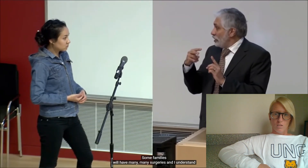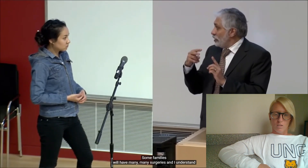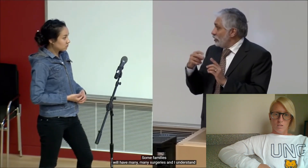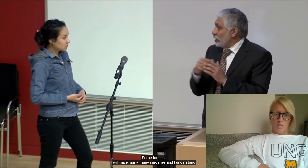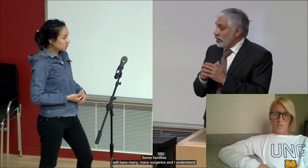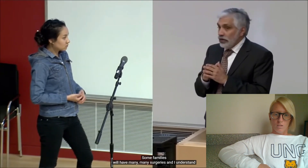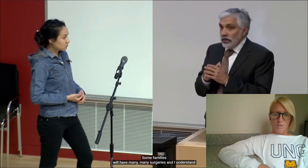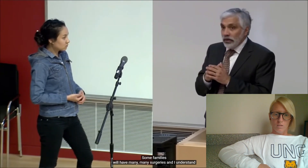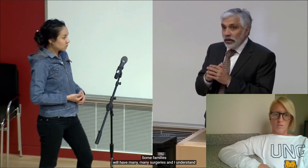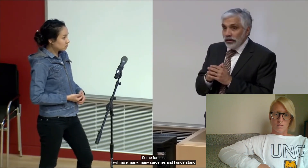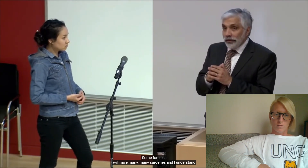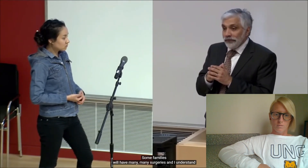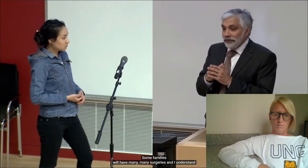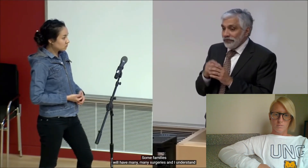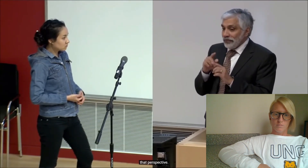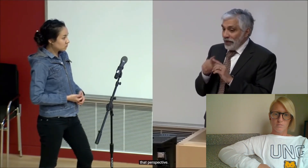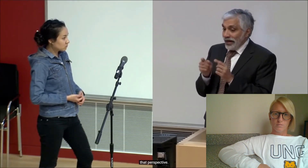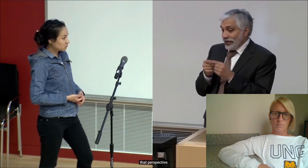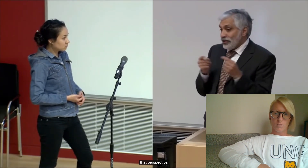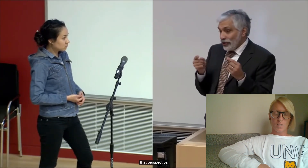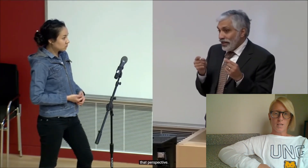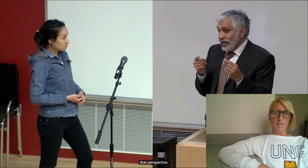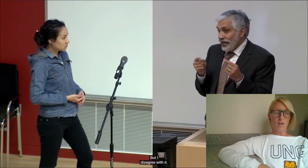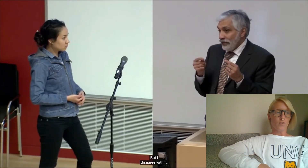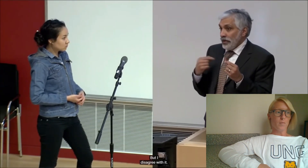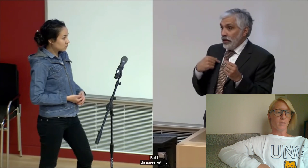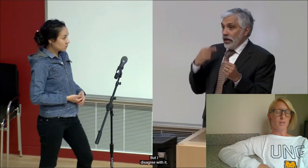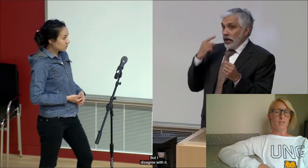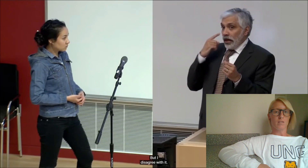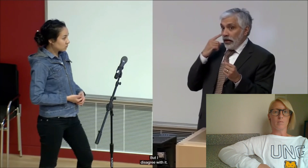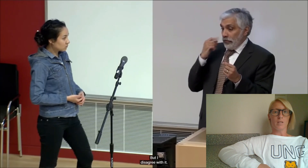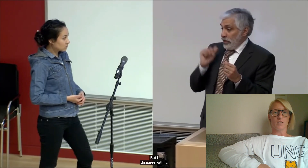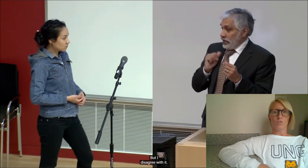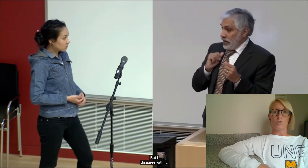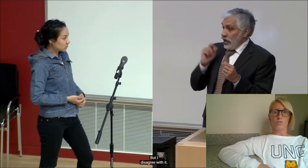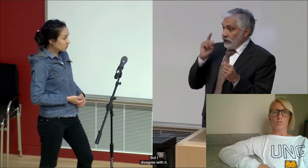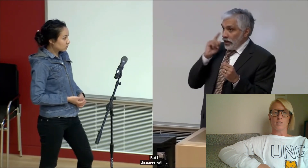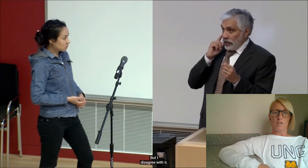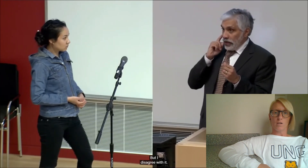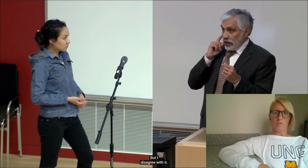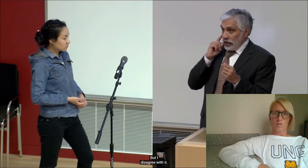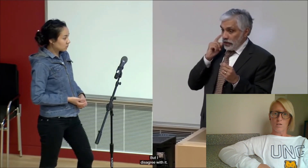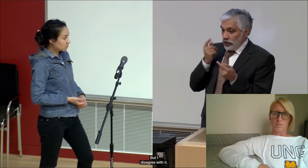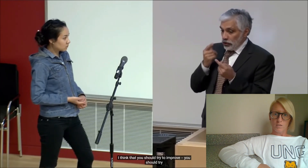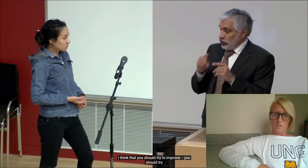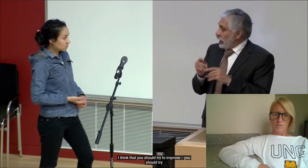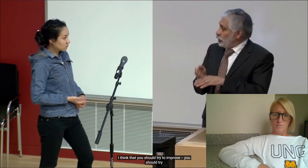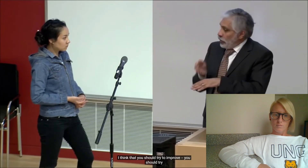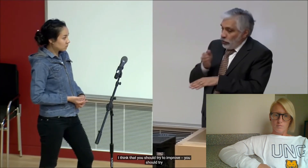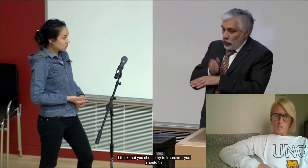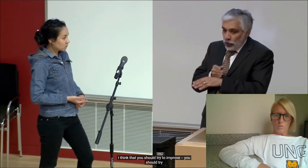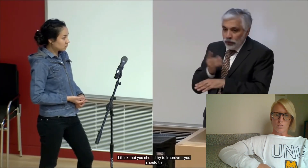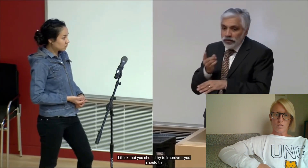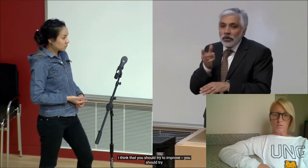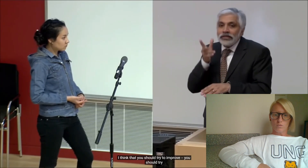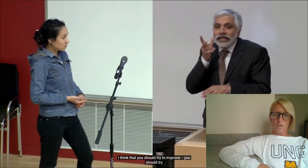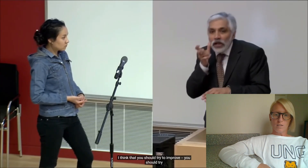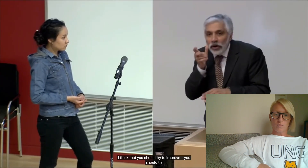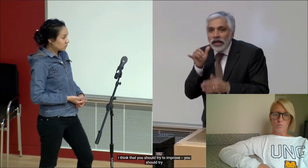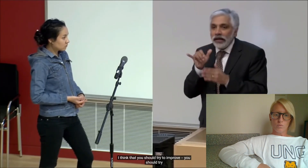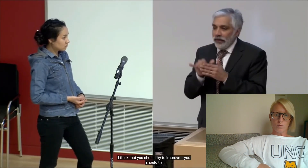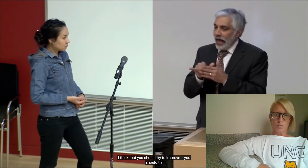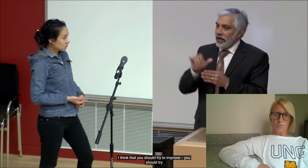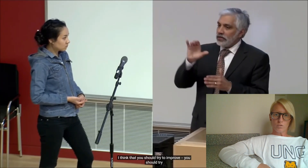surgeries. And I understand that perspective, and how but there I may disagree be with it. many surgeries that are involved. I think that you We should try